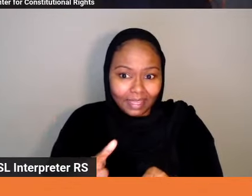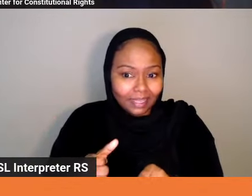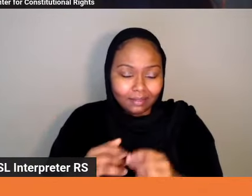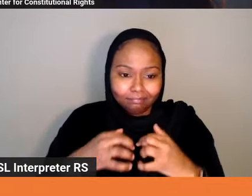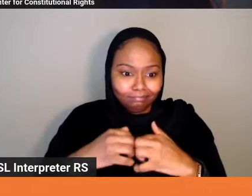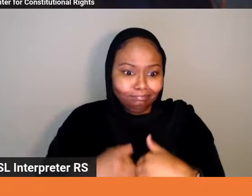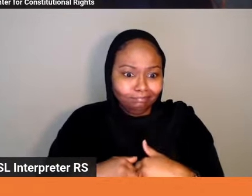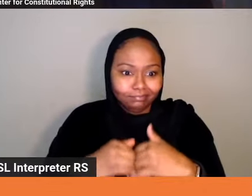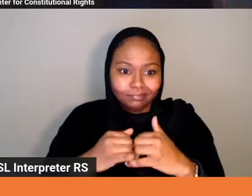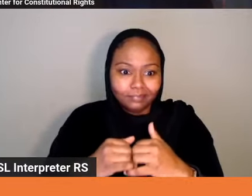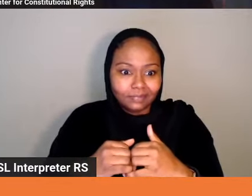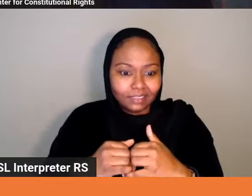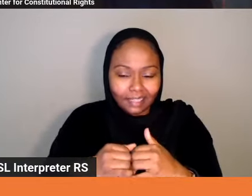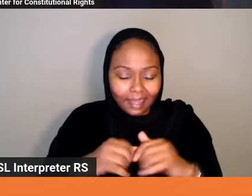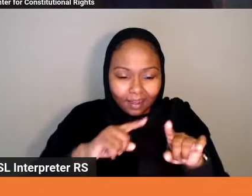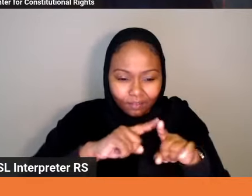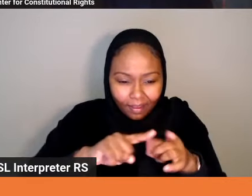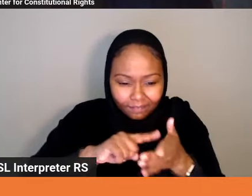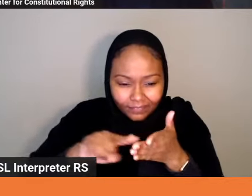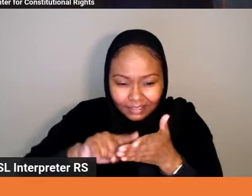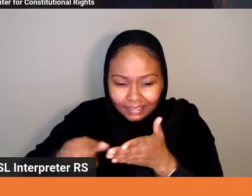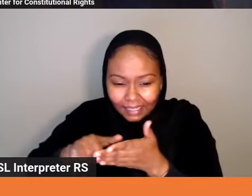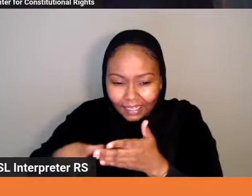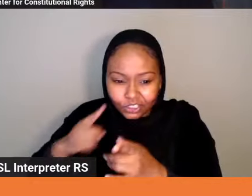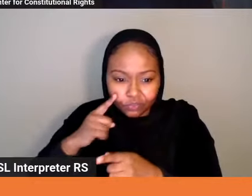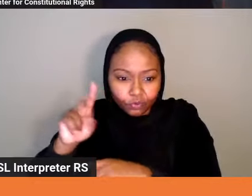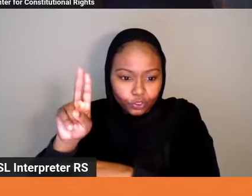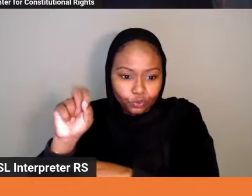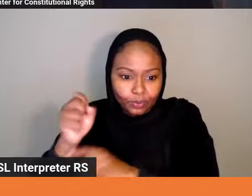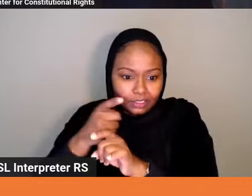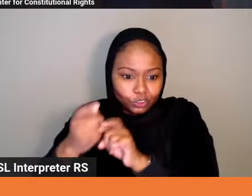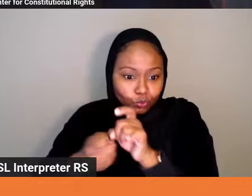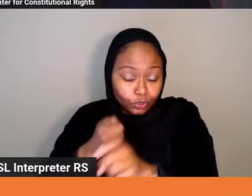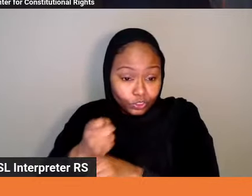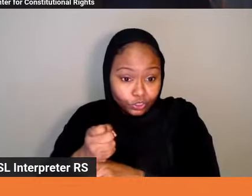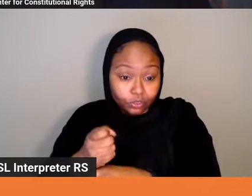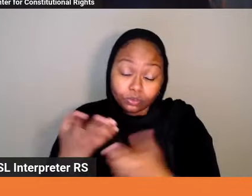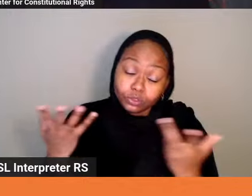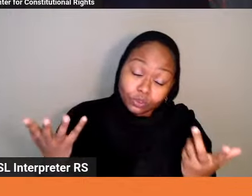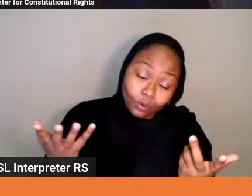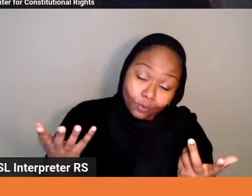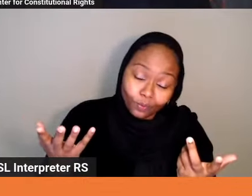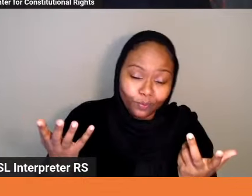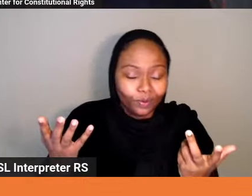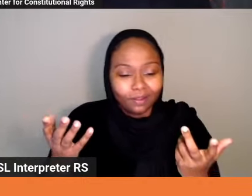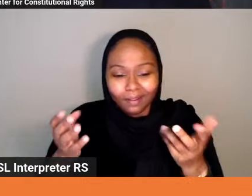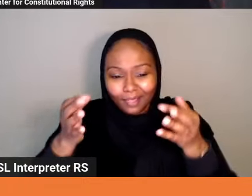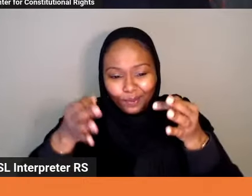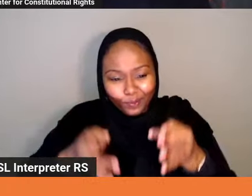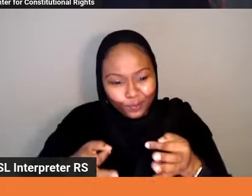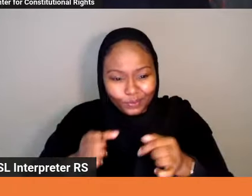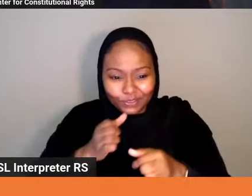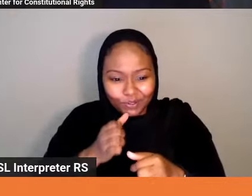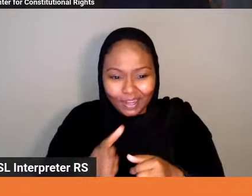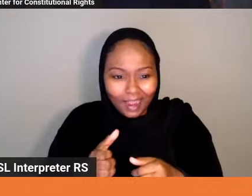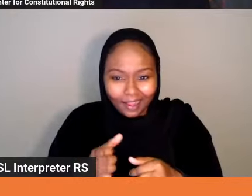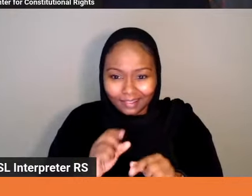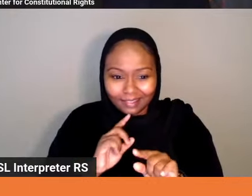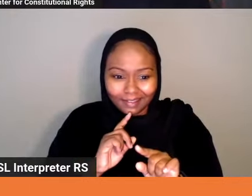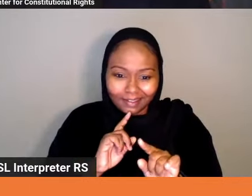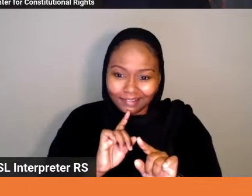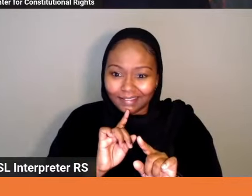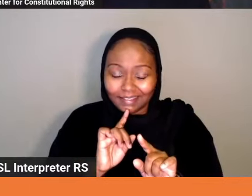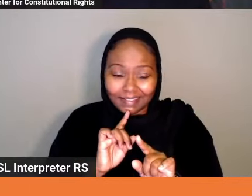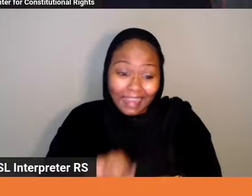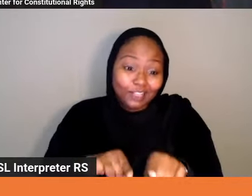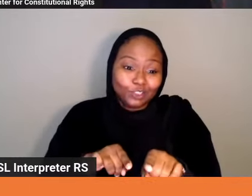the investigation into U.S. torture. So the courts are definitely not the answer, but I think they are an